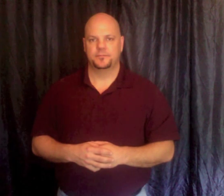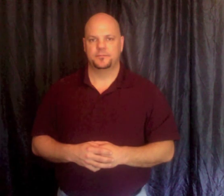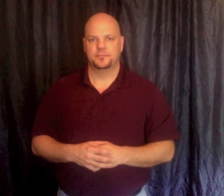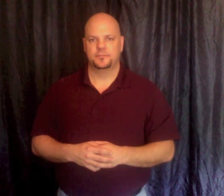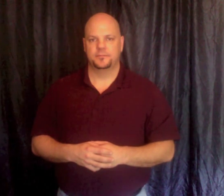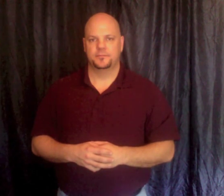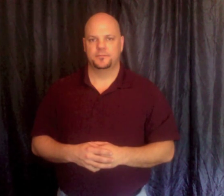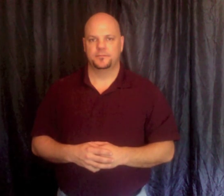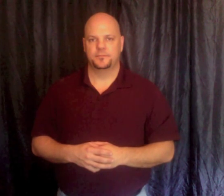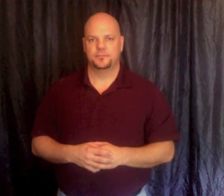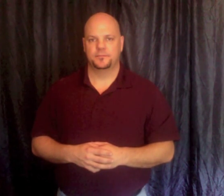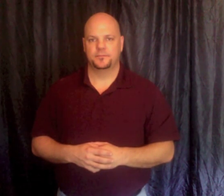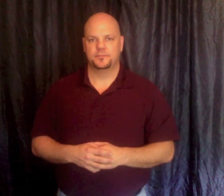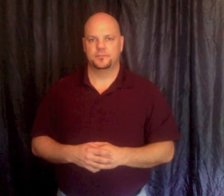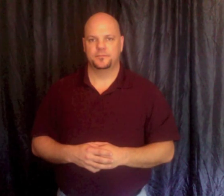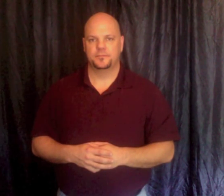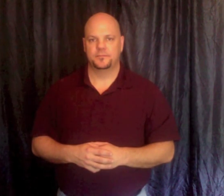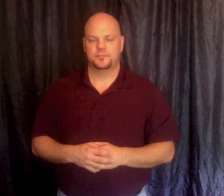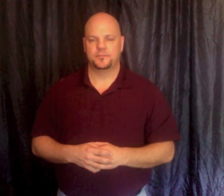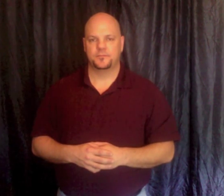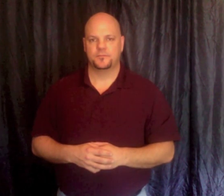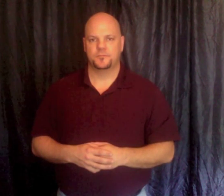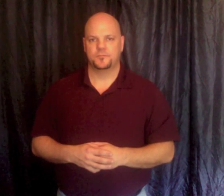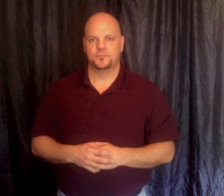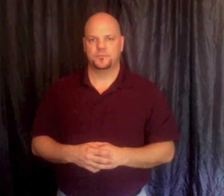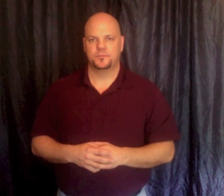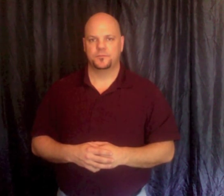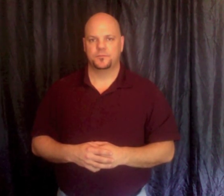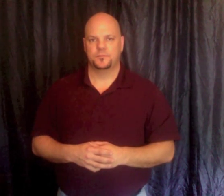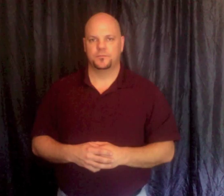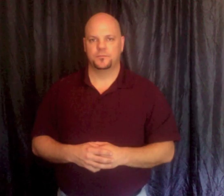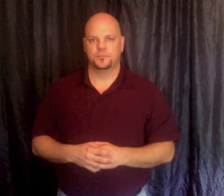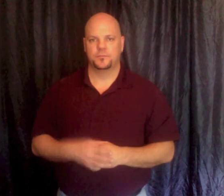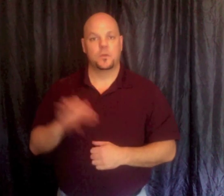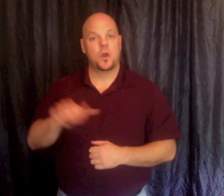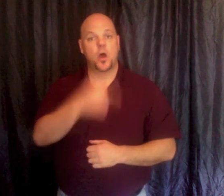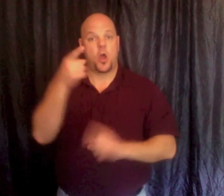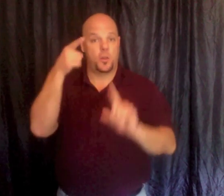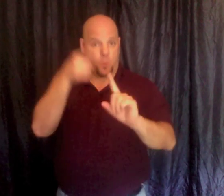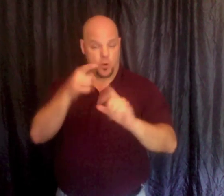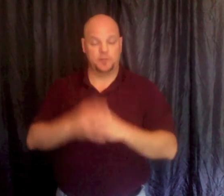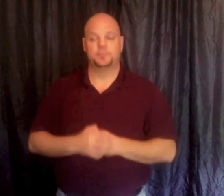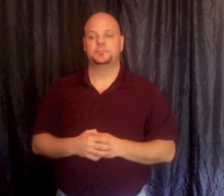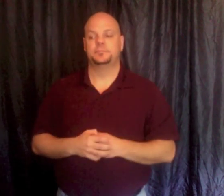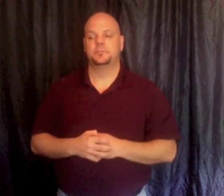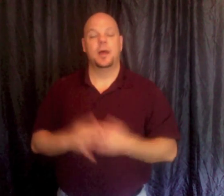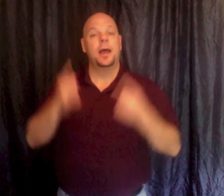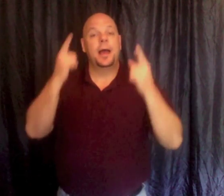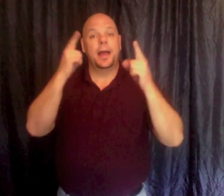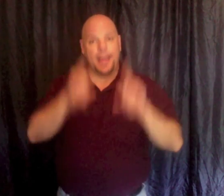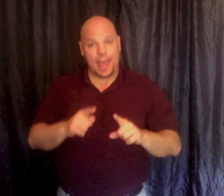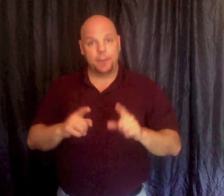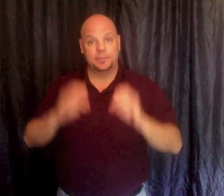And here's something else. When you meet with the teacher, when something does go awry, you may